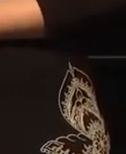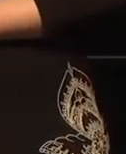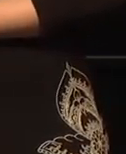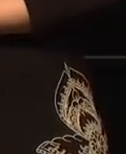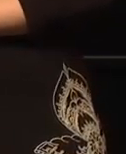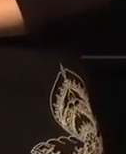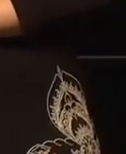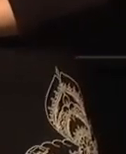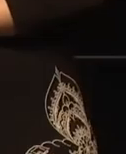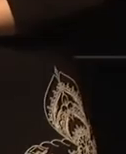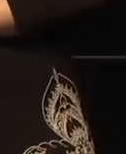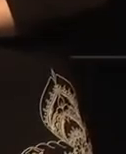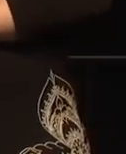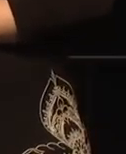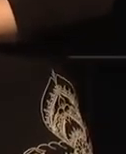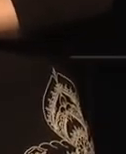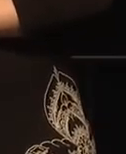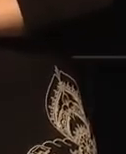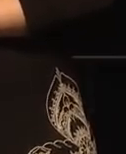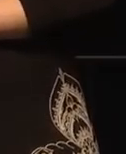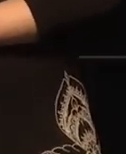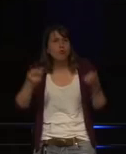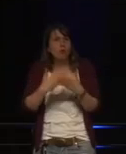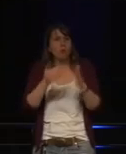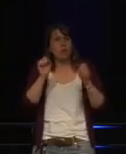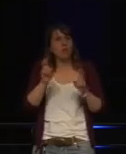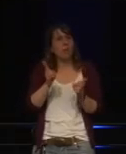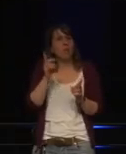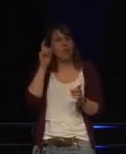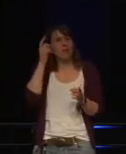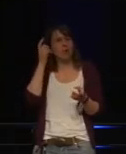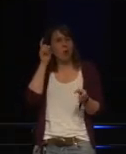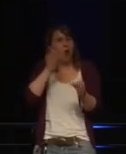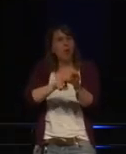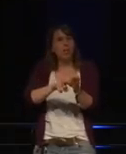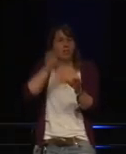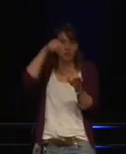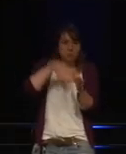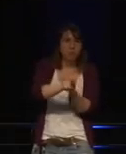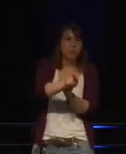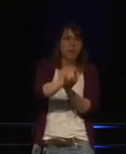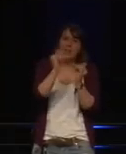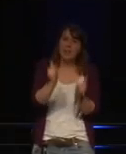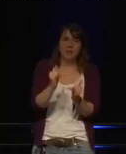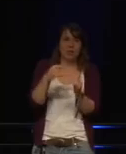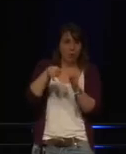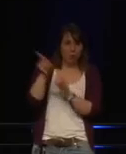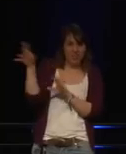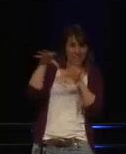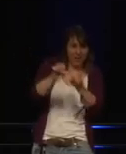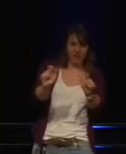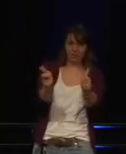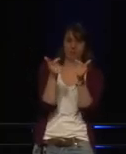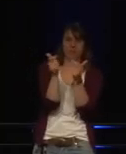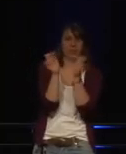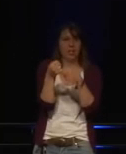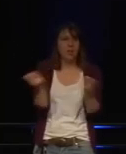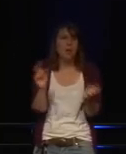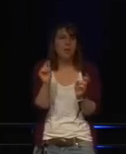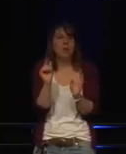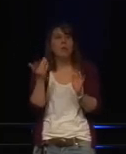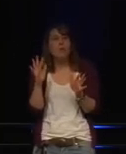data normally available on a website. And, this actually can lead to a completely shutdown of a service.